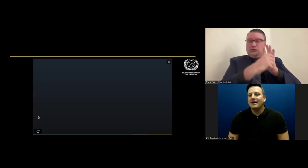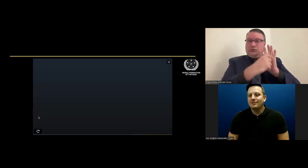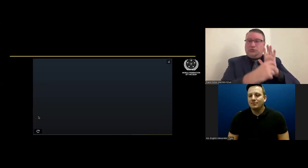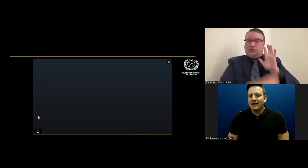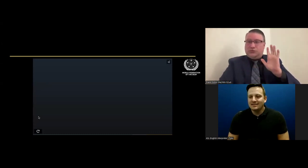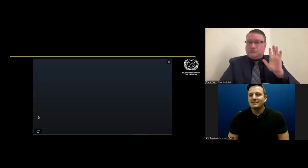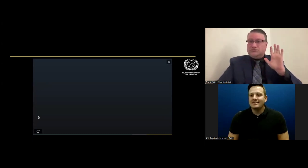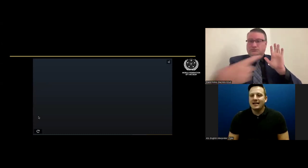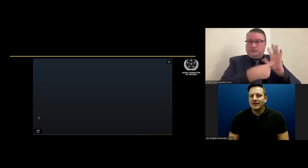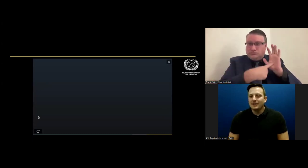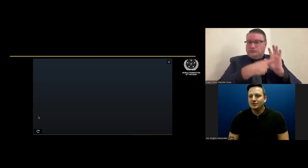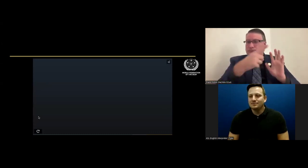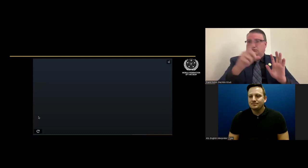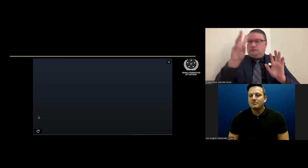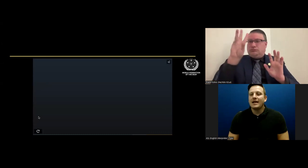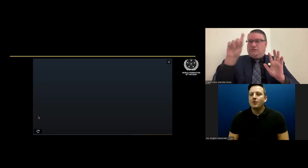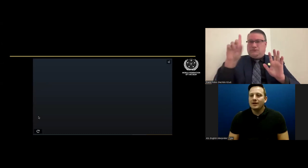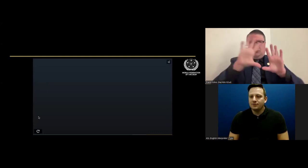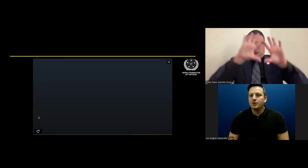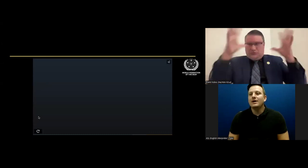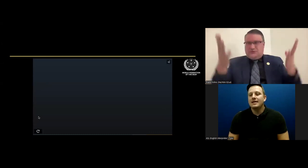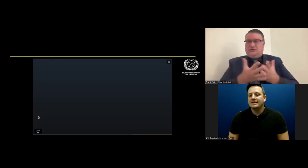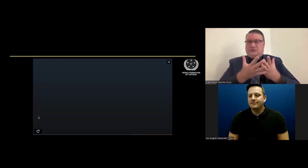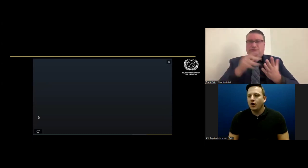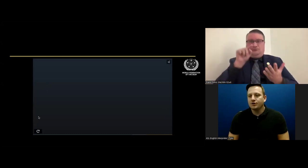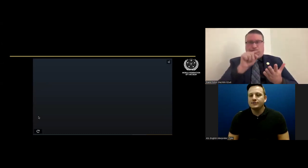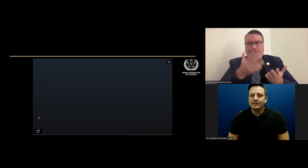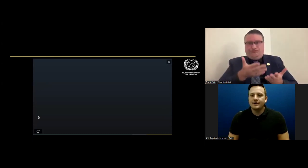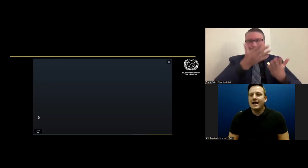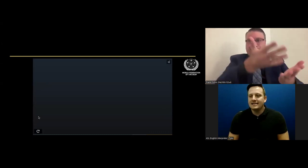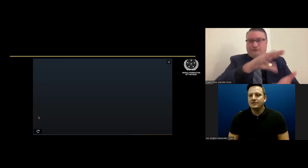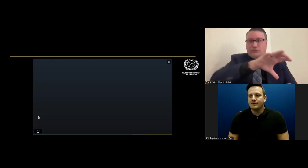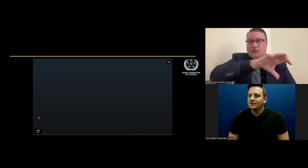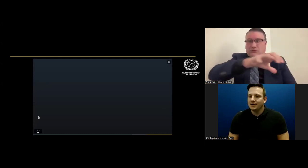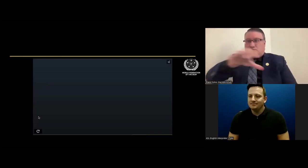for the Rights to Sign Language and going through the different articles that are in that declaration.